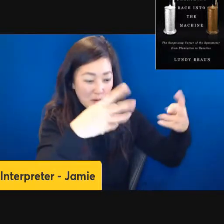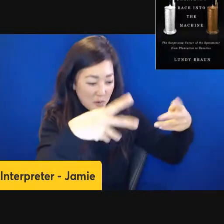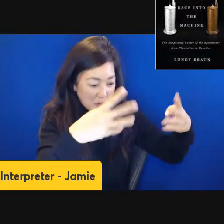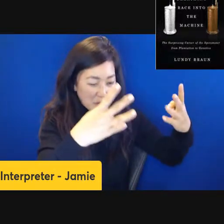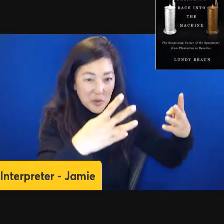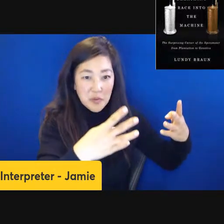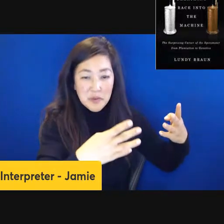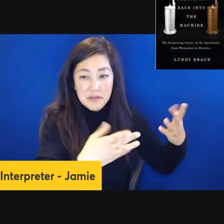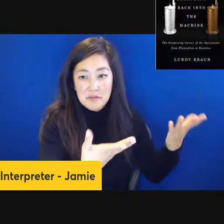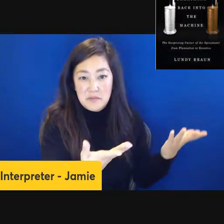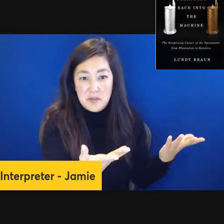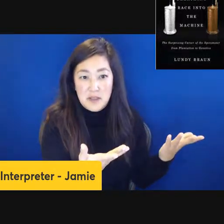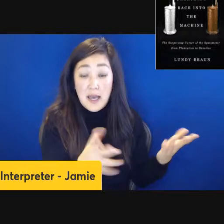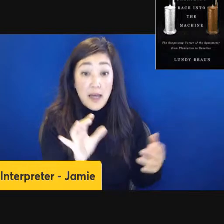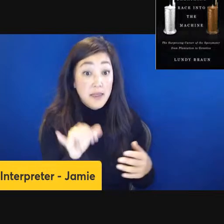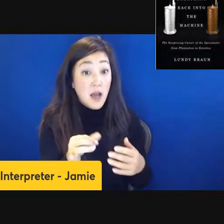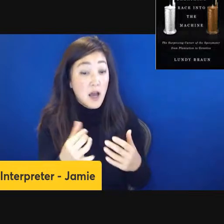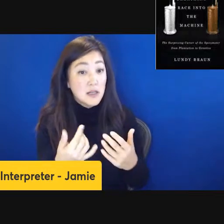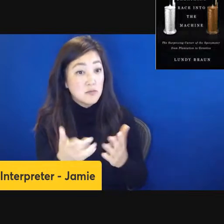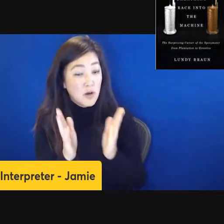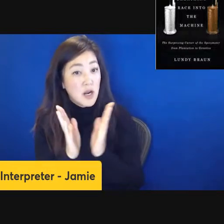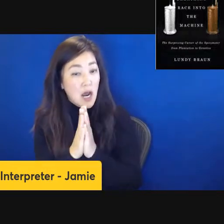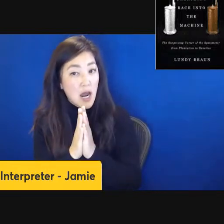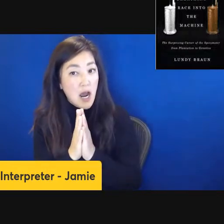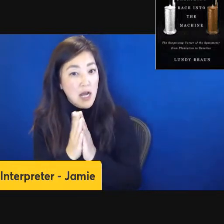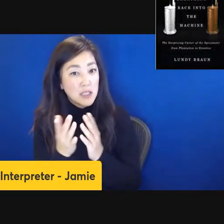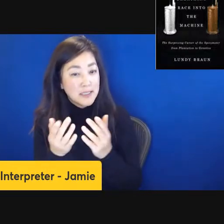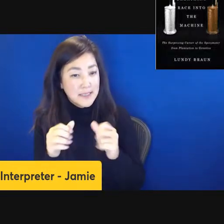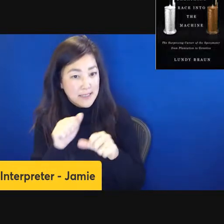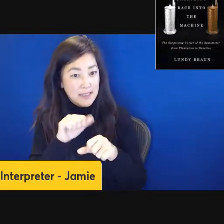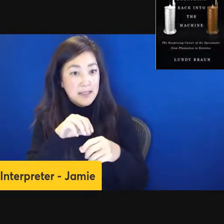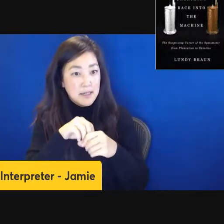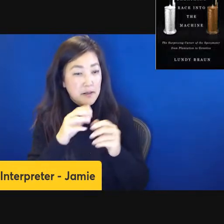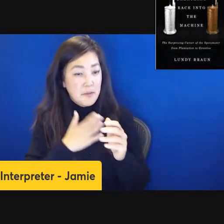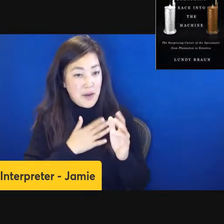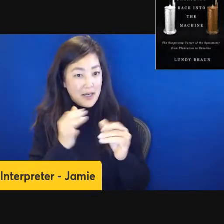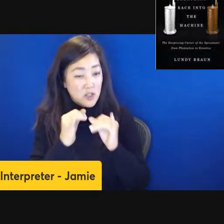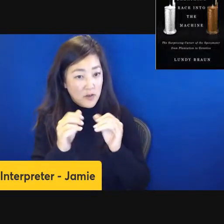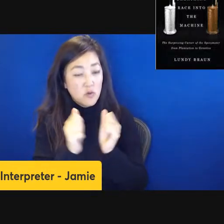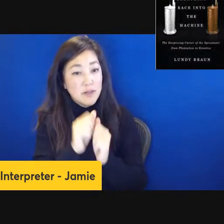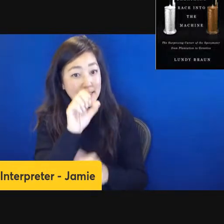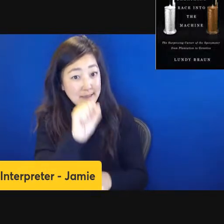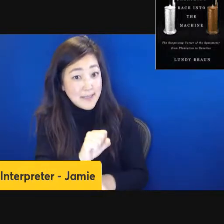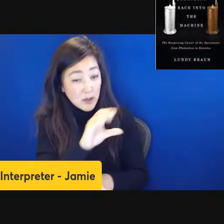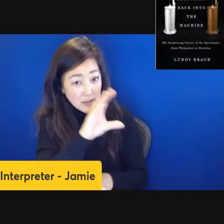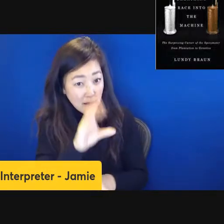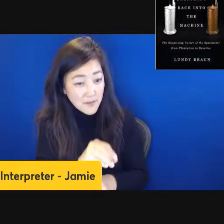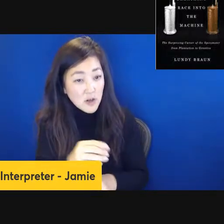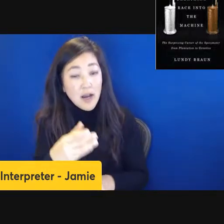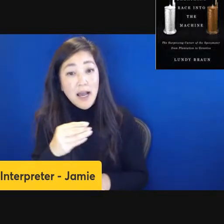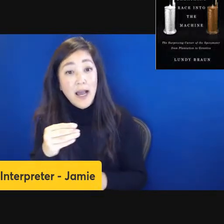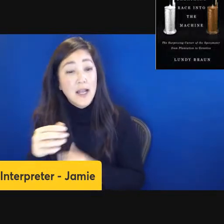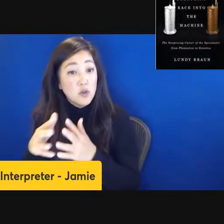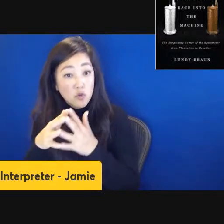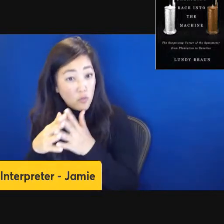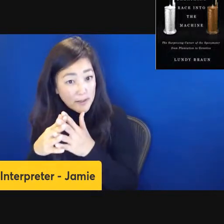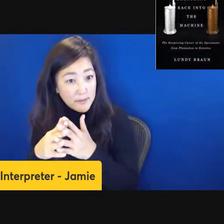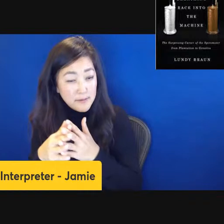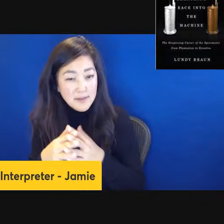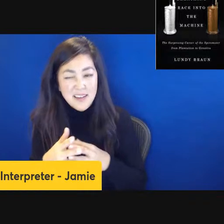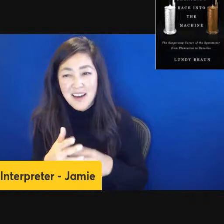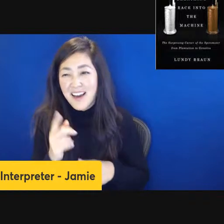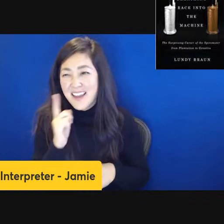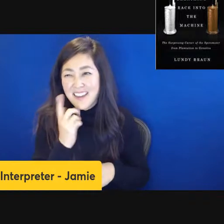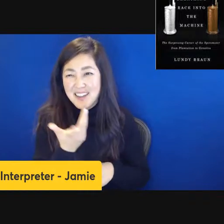throughout in the South Africa, in the UK, and in the US, that very few people, in fact, I don't